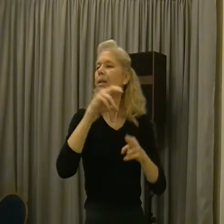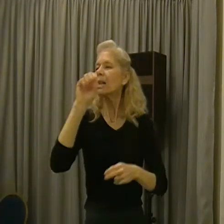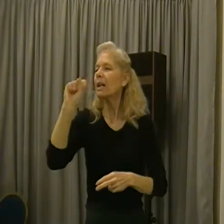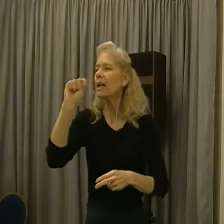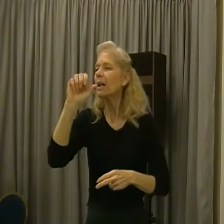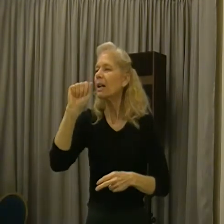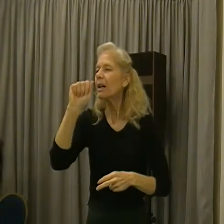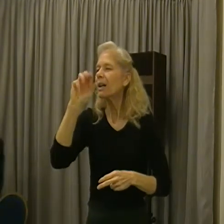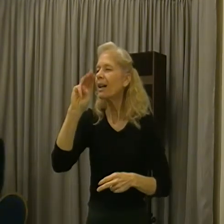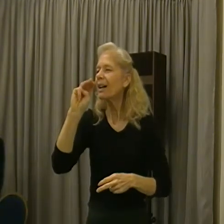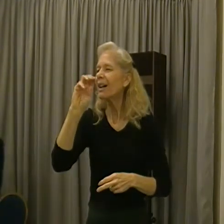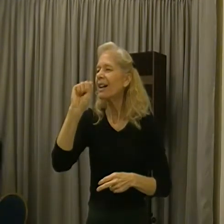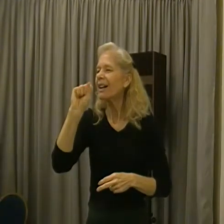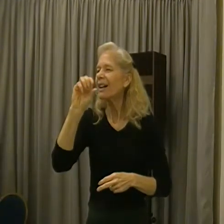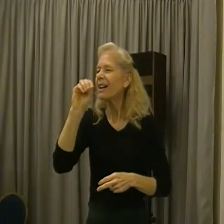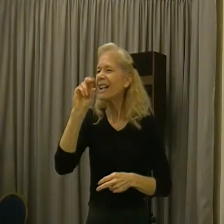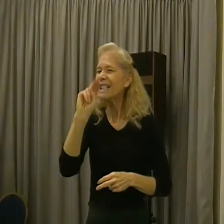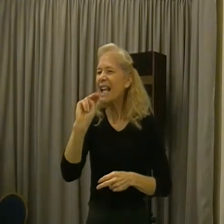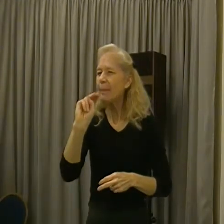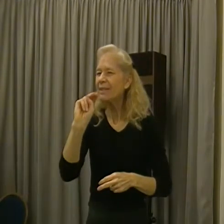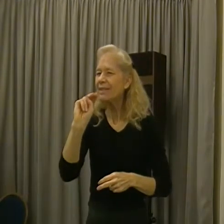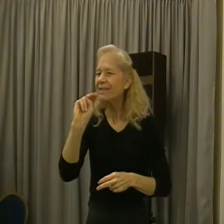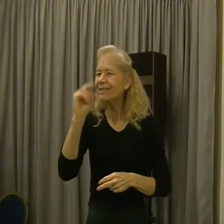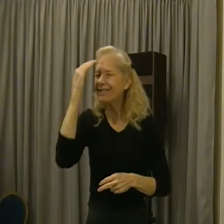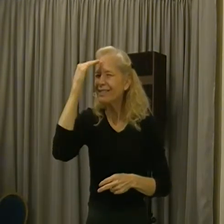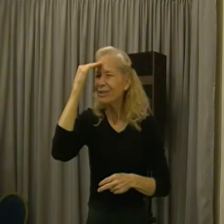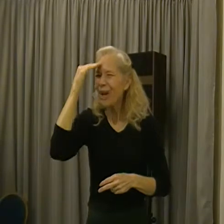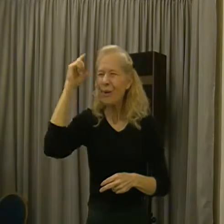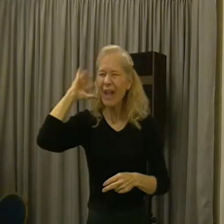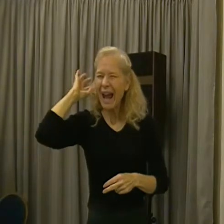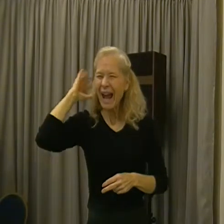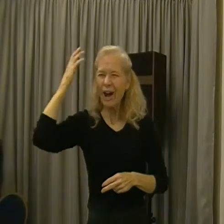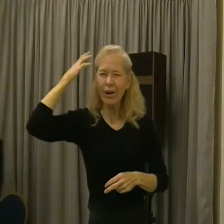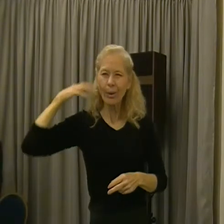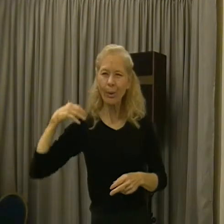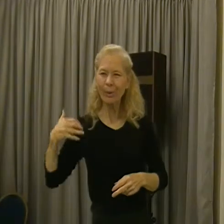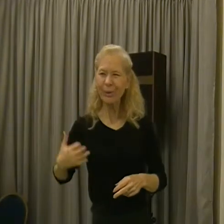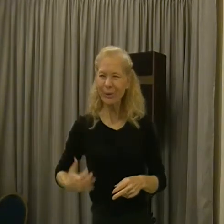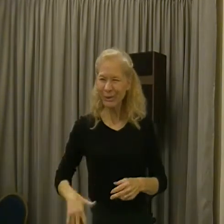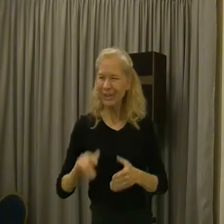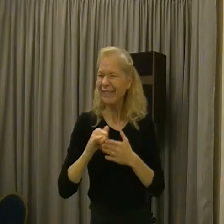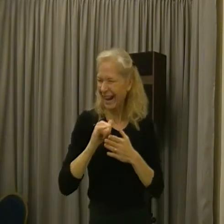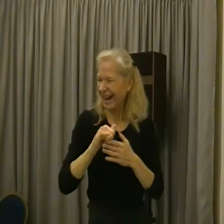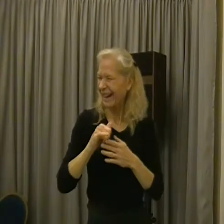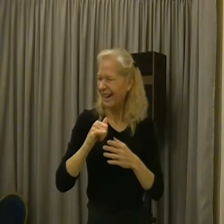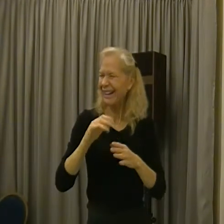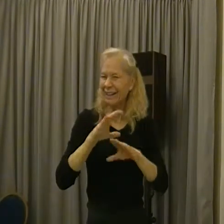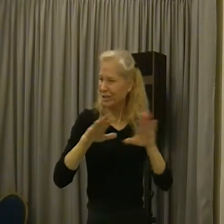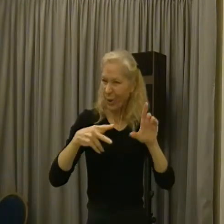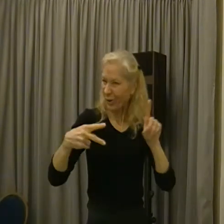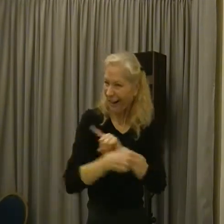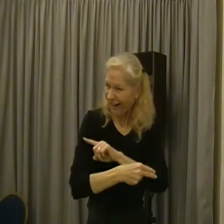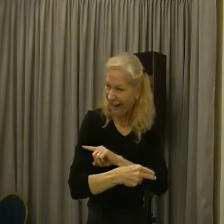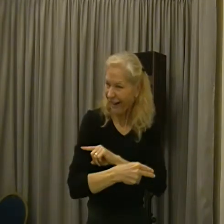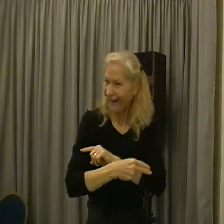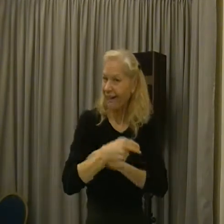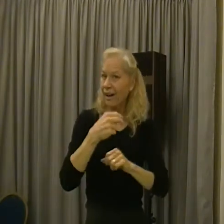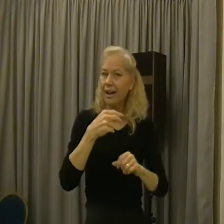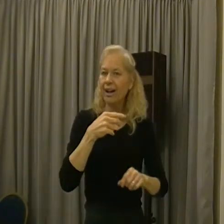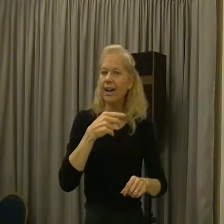I'm sure God didn't get much glory out of the fact that when Samson went down into town and went into a harlot's house and they surrounded the town to get